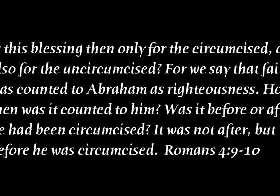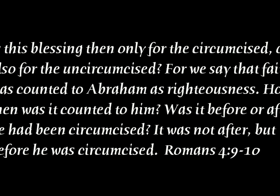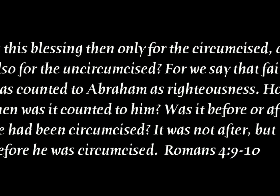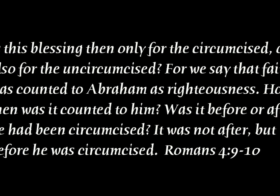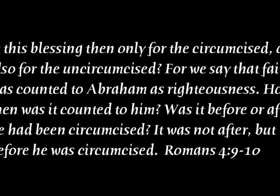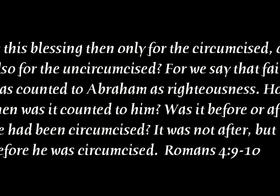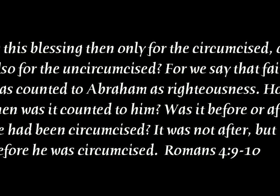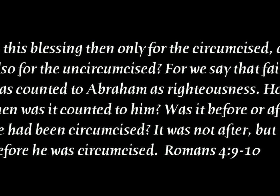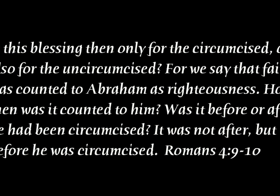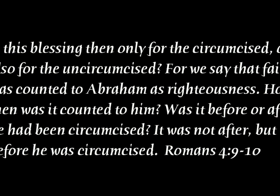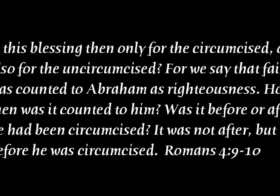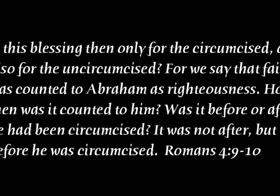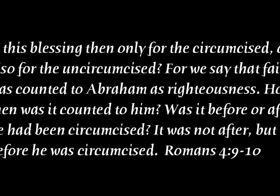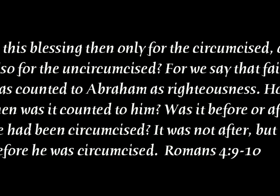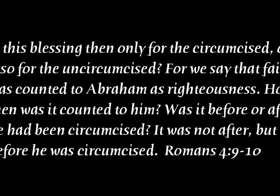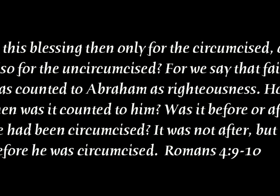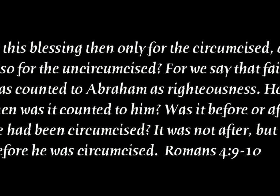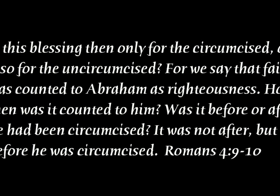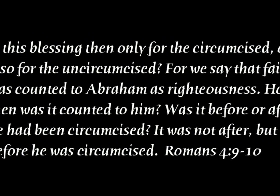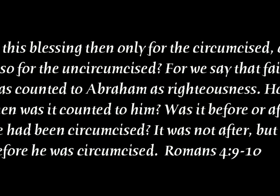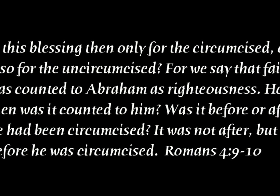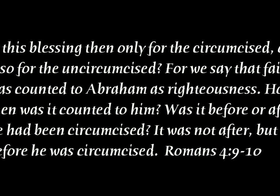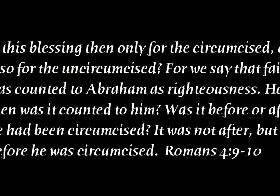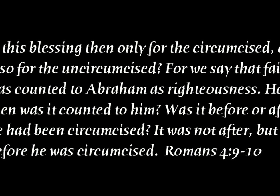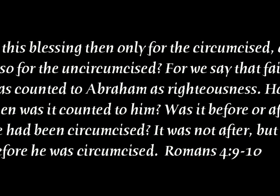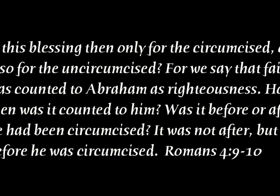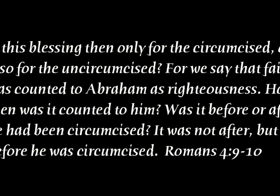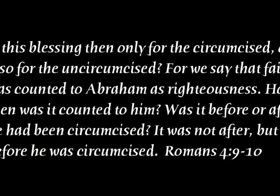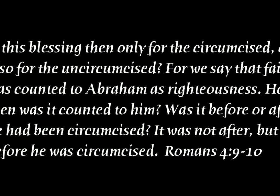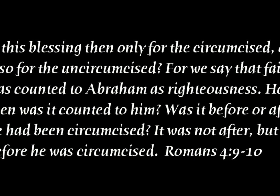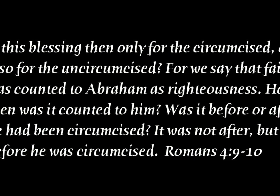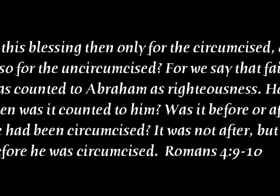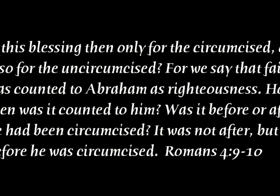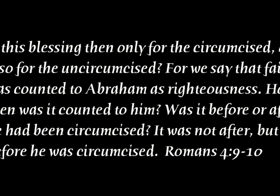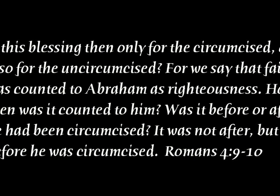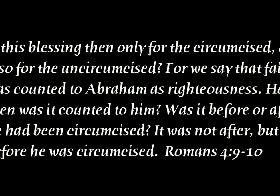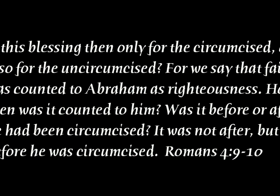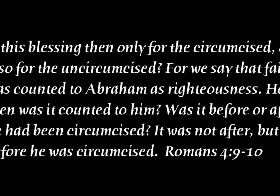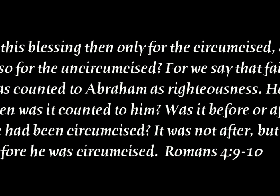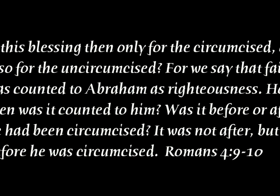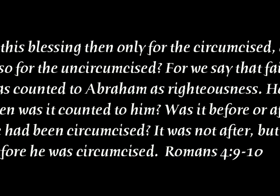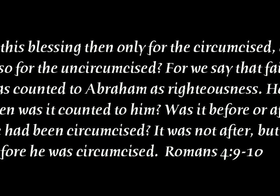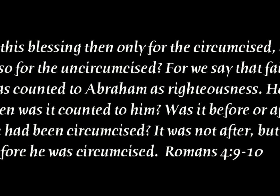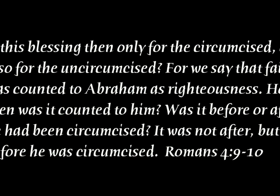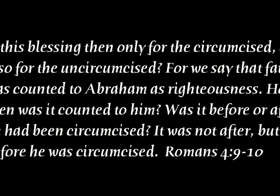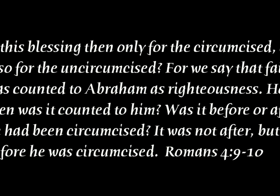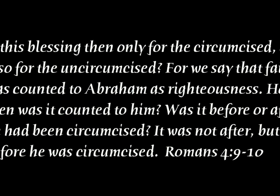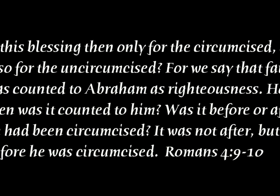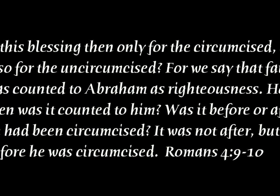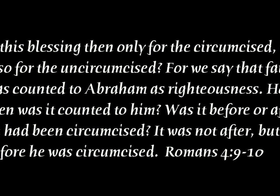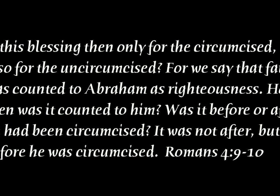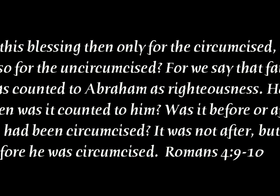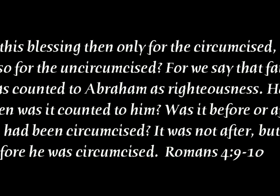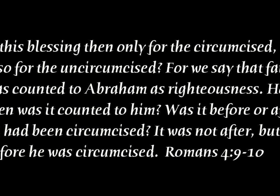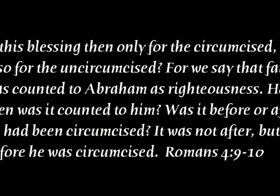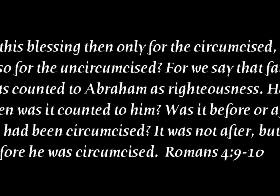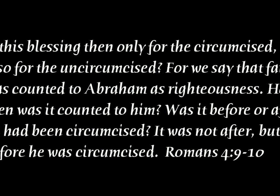only for the circumcised, or also for the uncircumcised? For we say that faith was counted to Abraham as